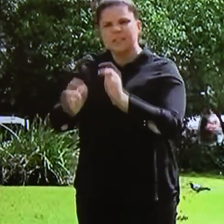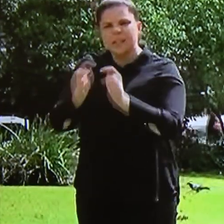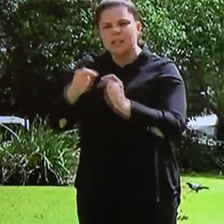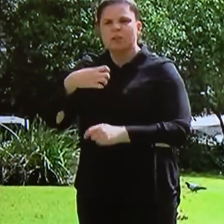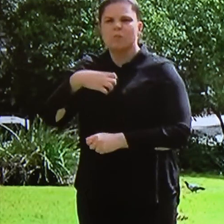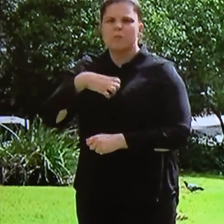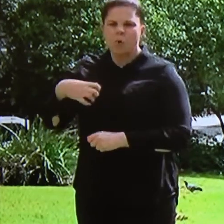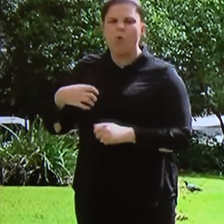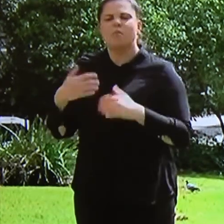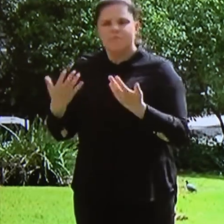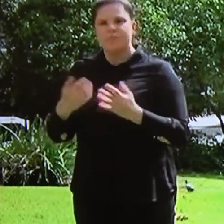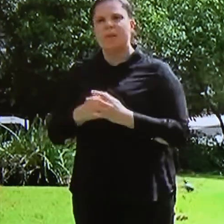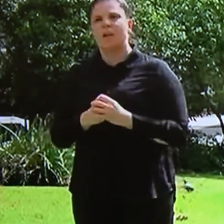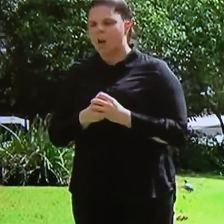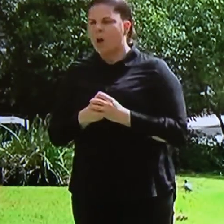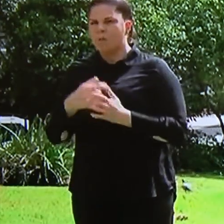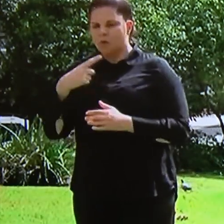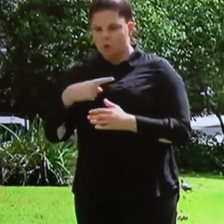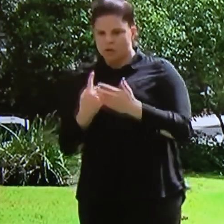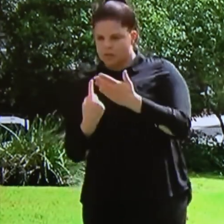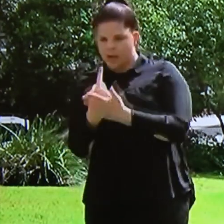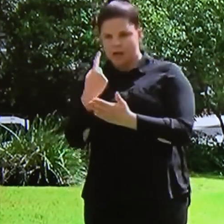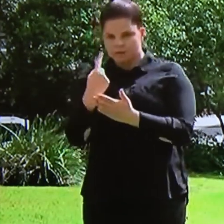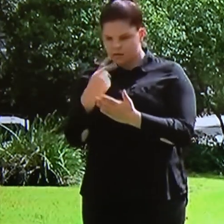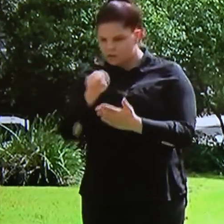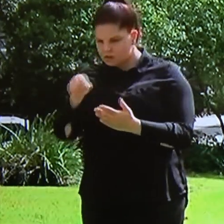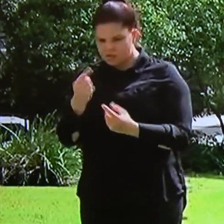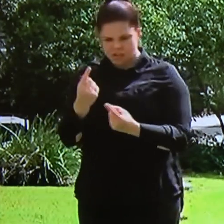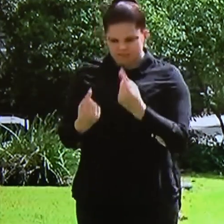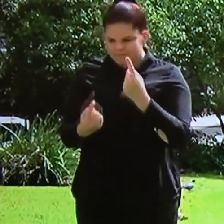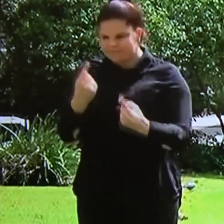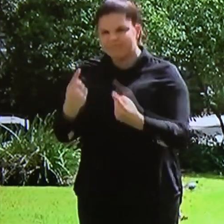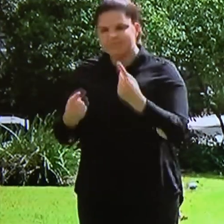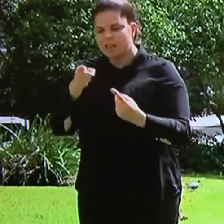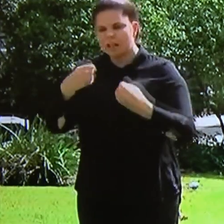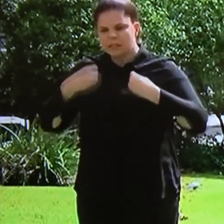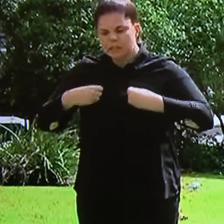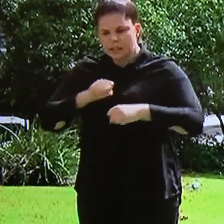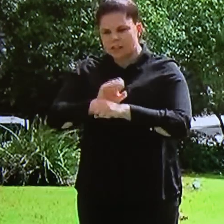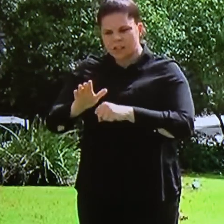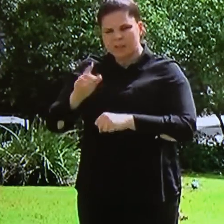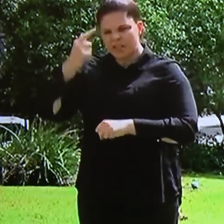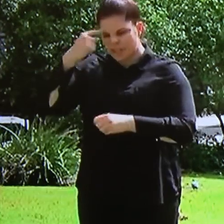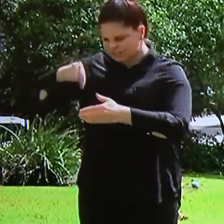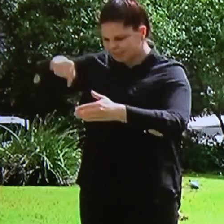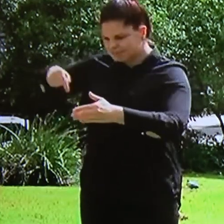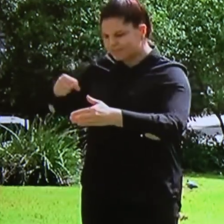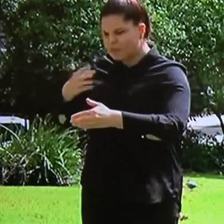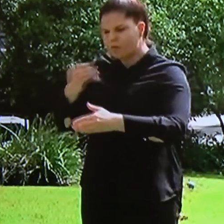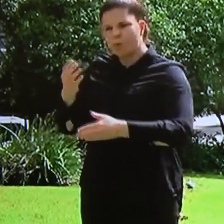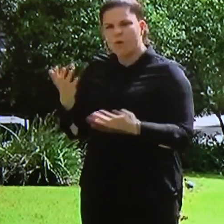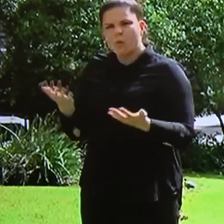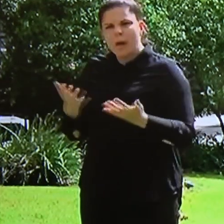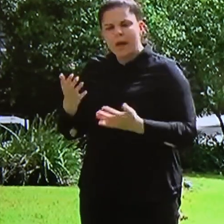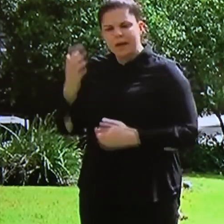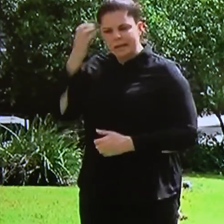been a few cases with people where we are unable to find out where they got their infection from, and some